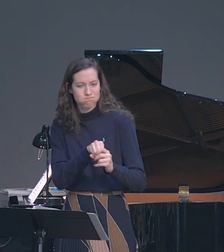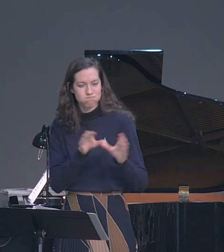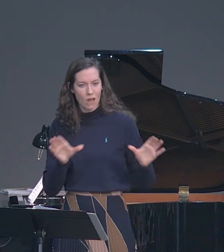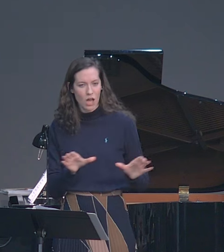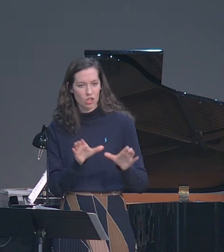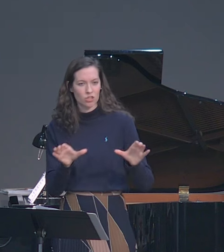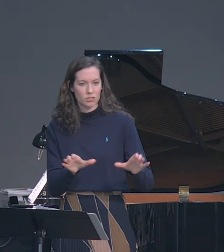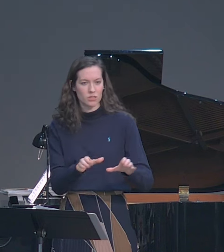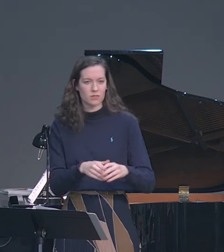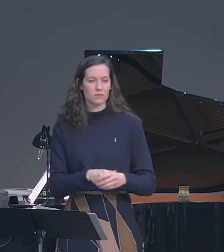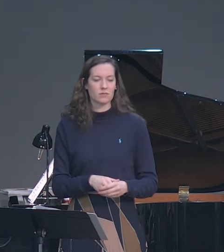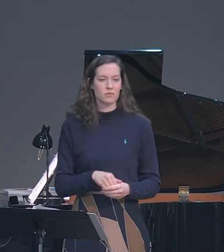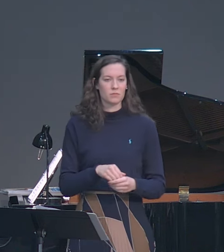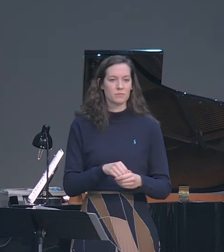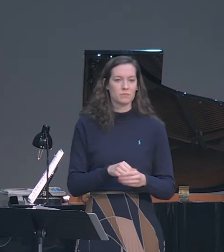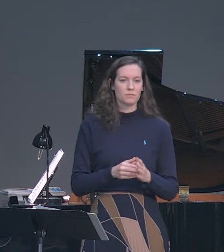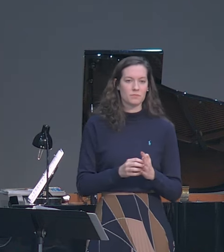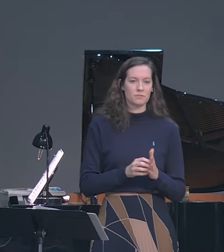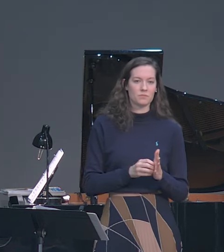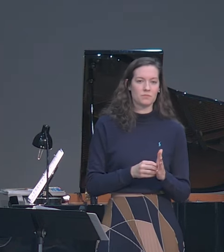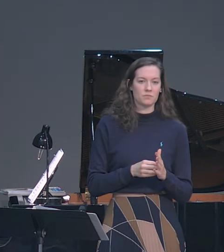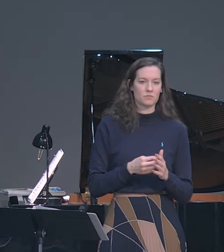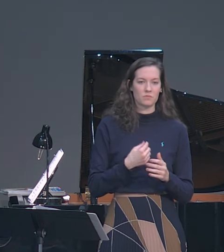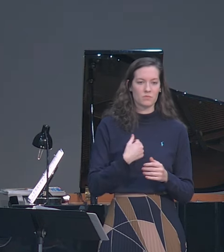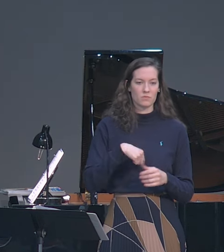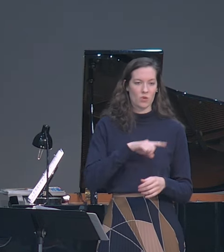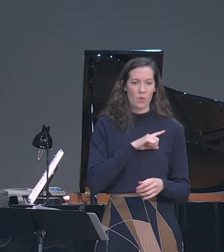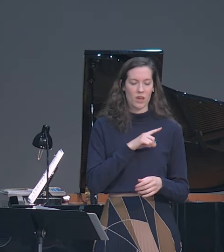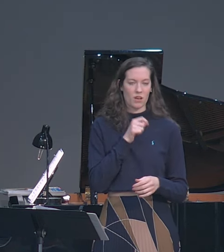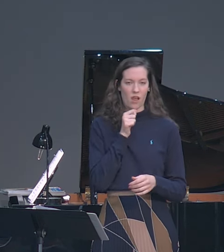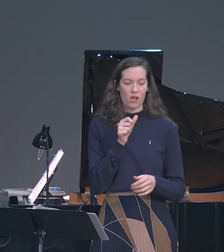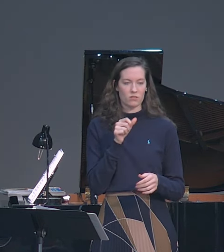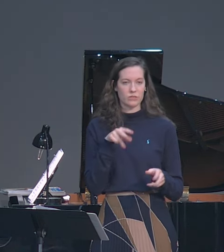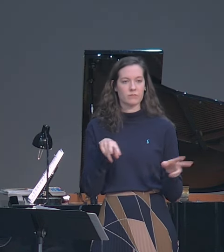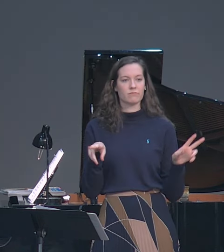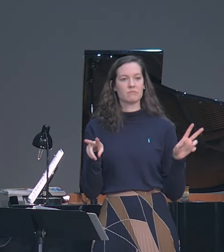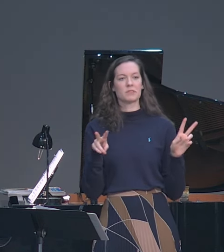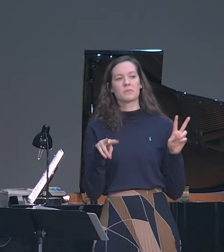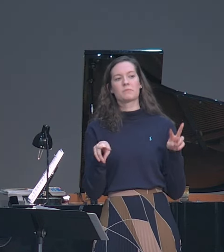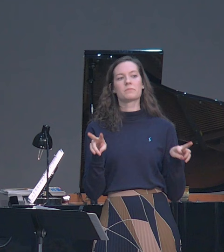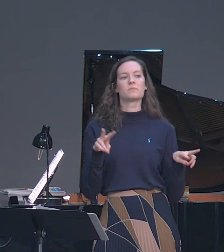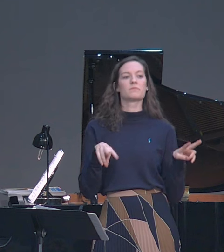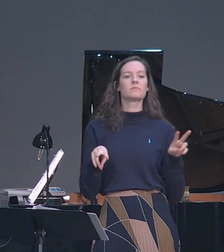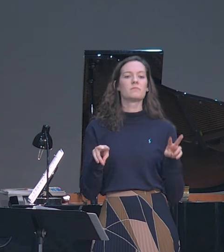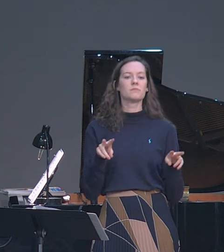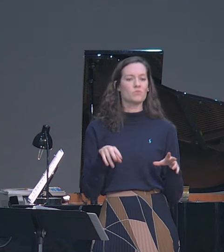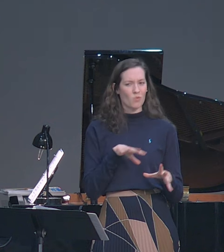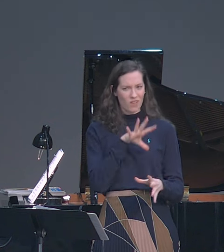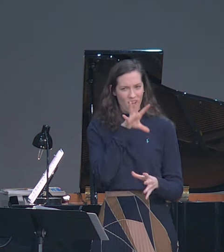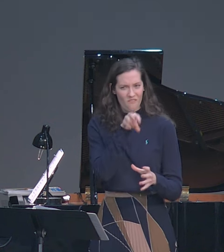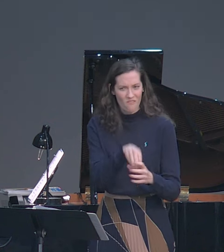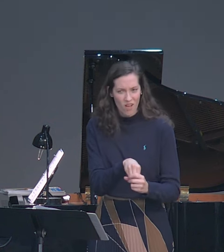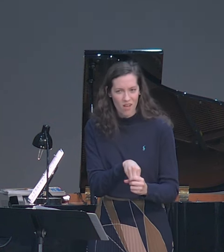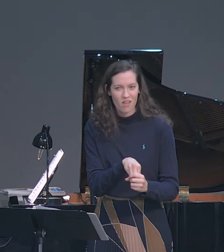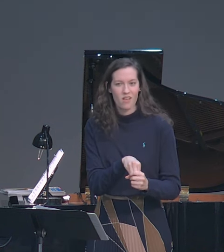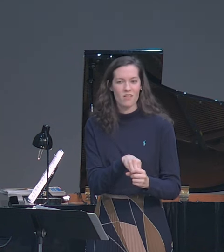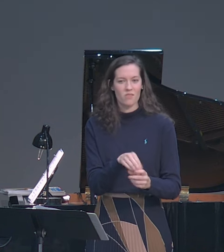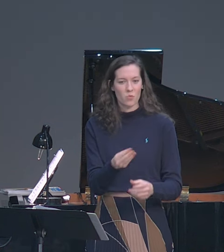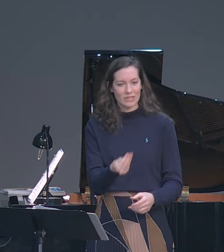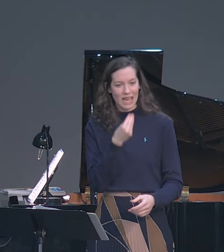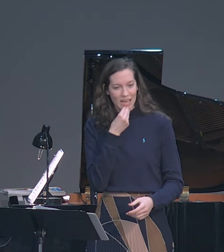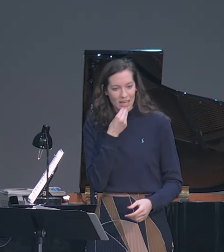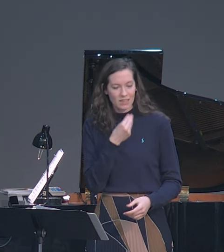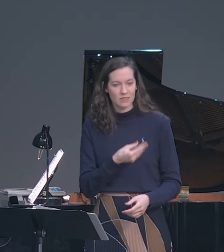that we are not passive observers. We are active participants. We engage, we take, we